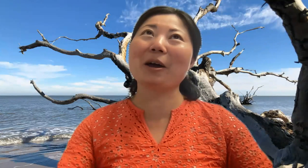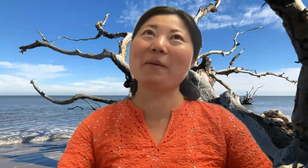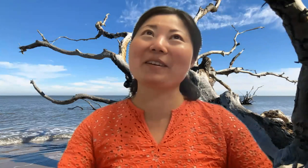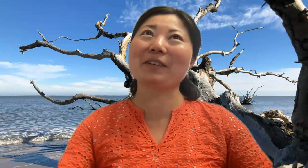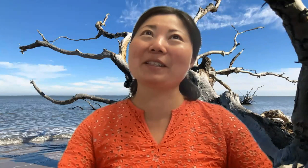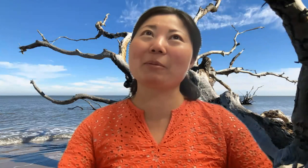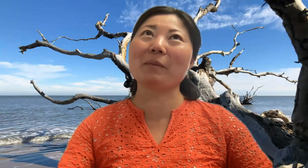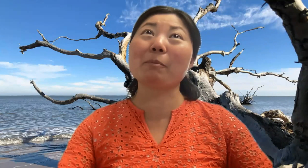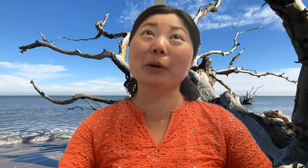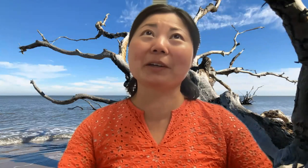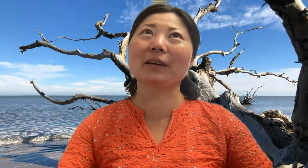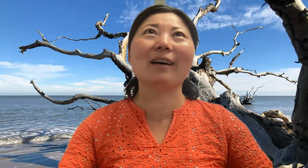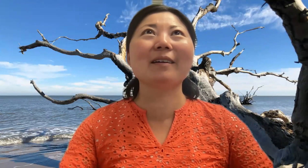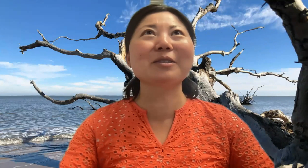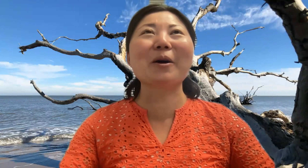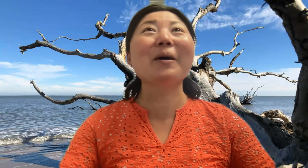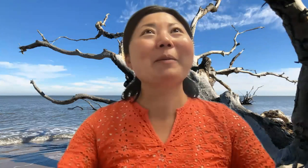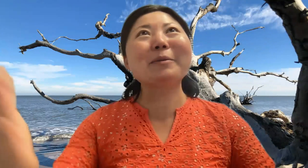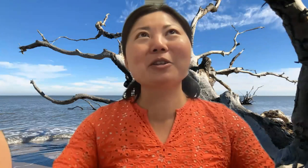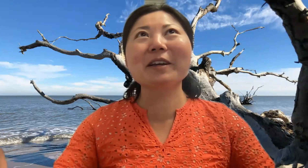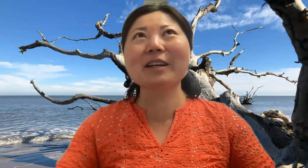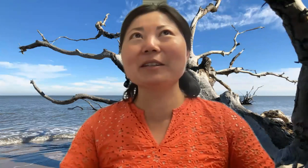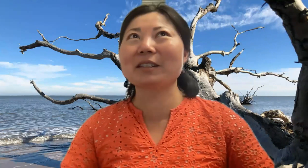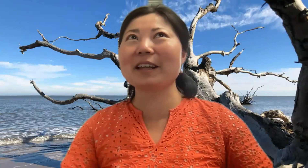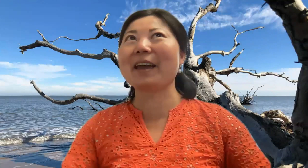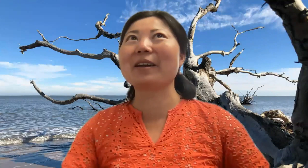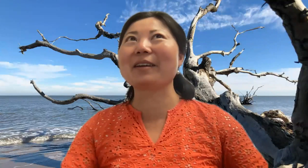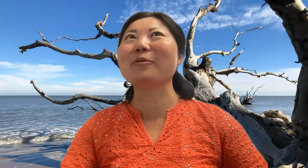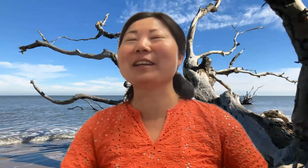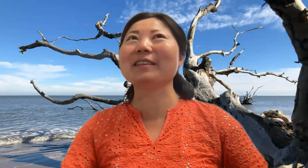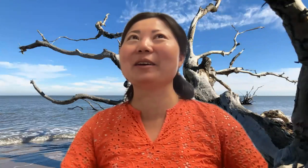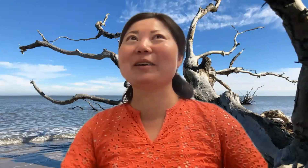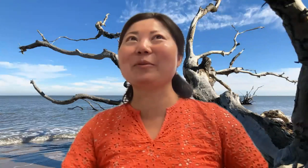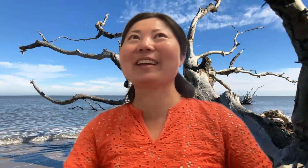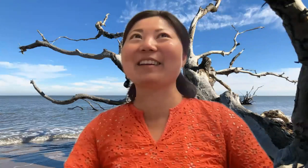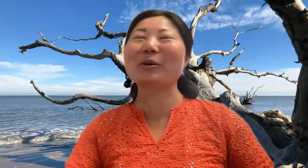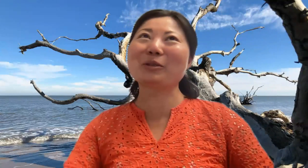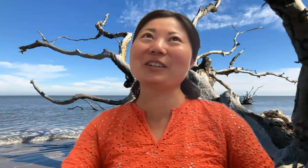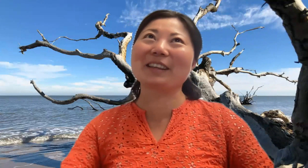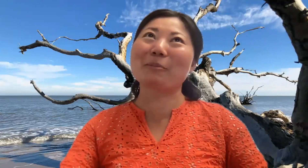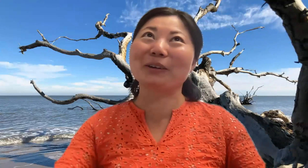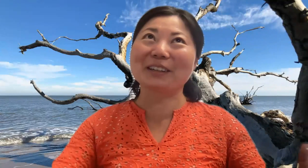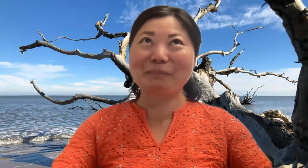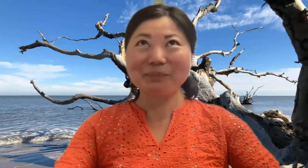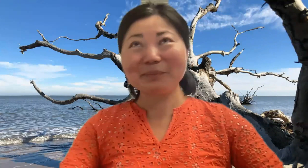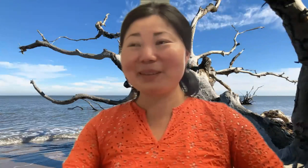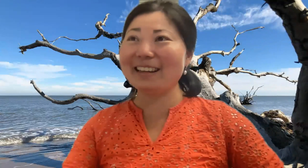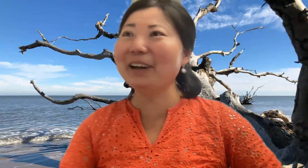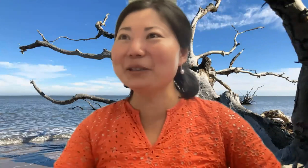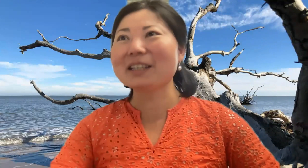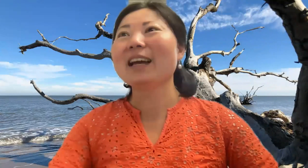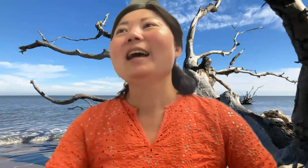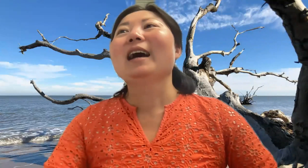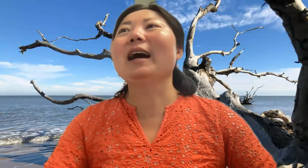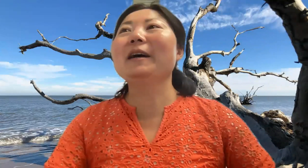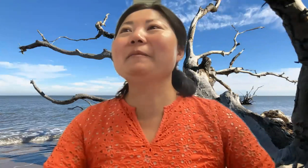the topic of his upcoming book. So perhaps you can tell us today when we can hope to get the book